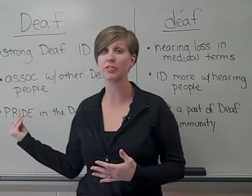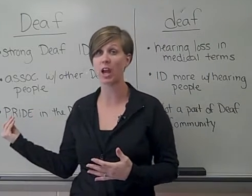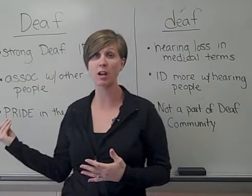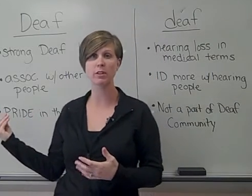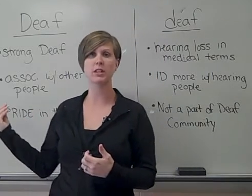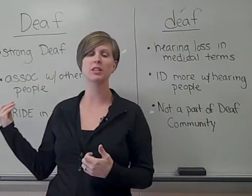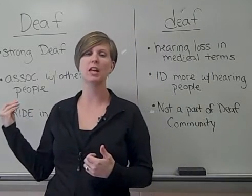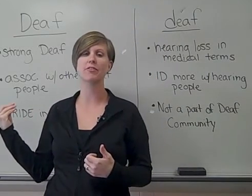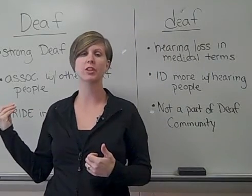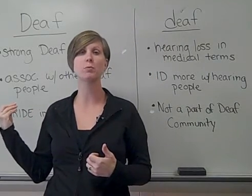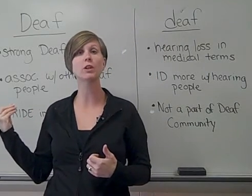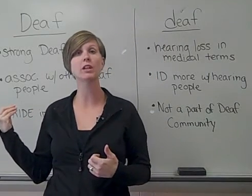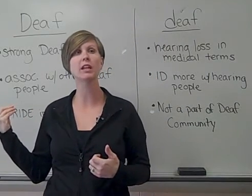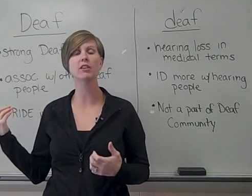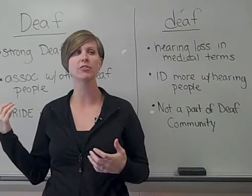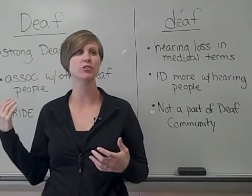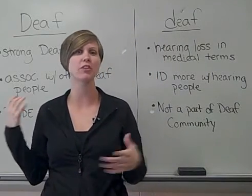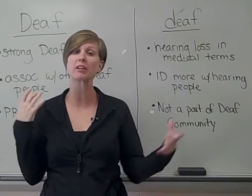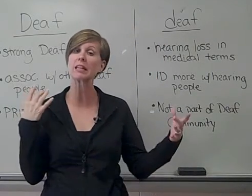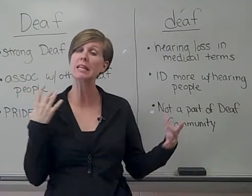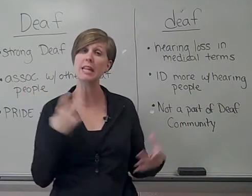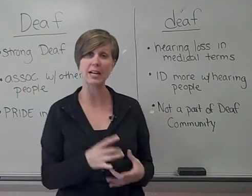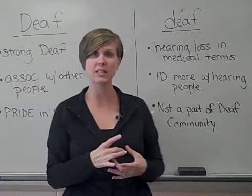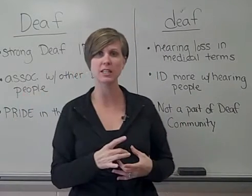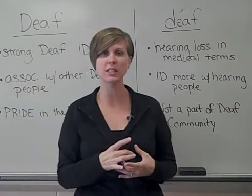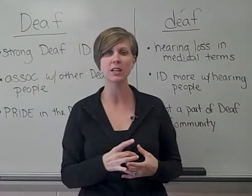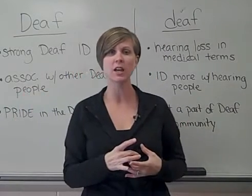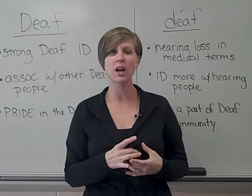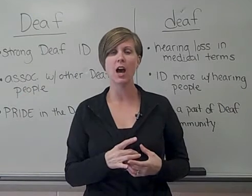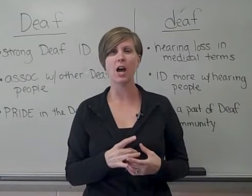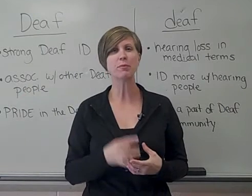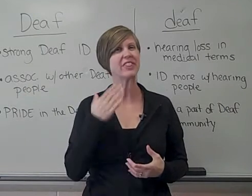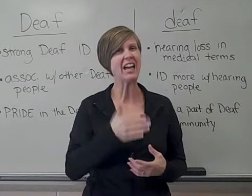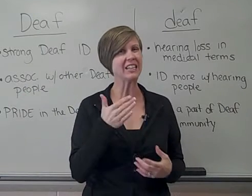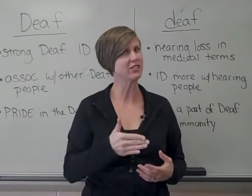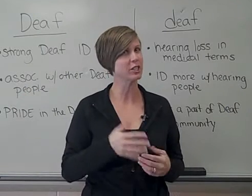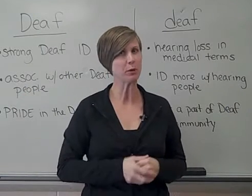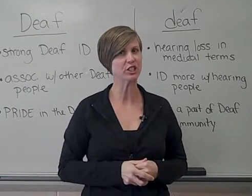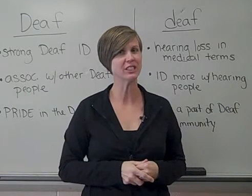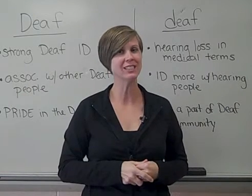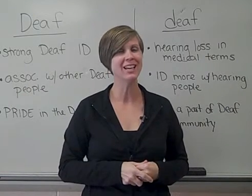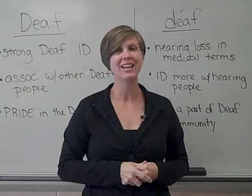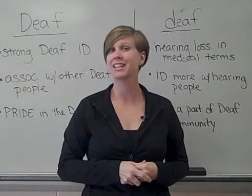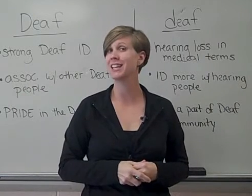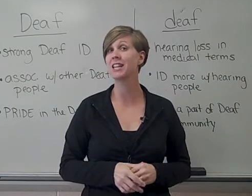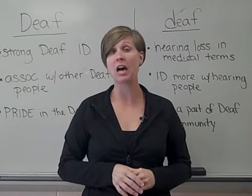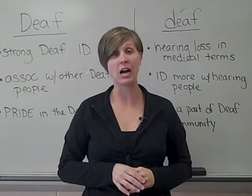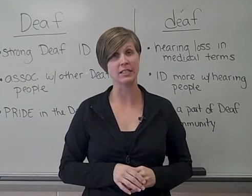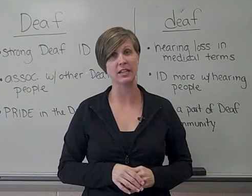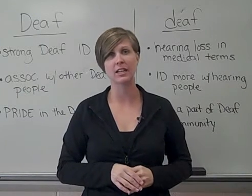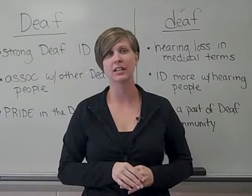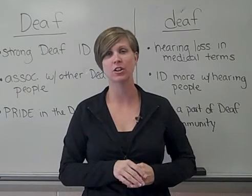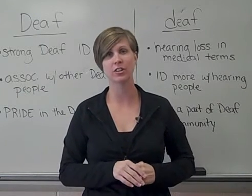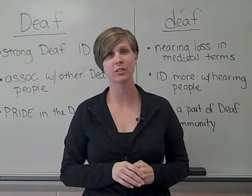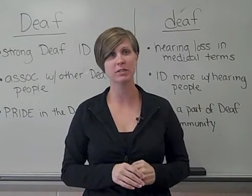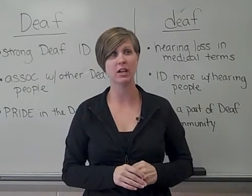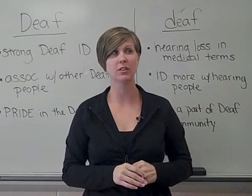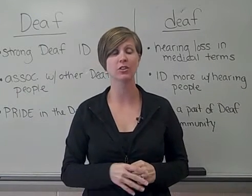of time within the deaf community and feels very connected, but that hearing person cannot call themselves